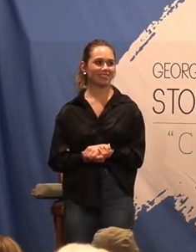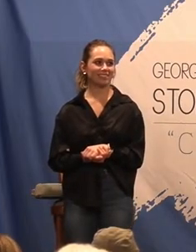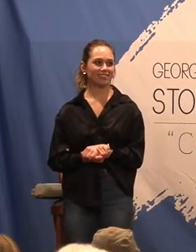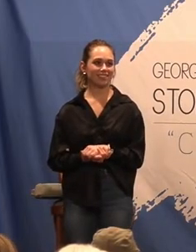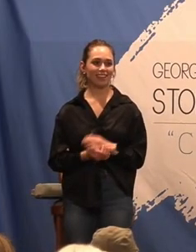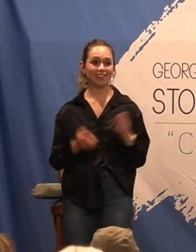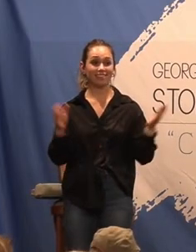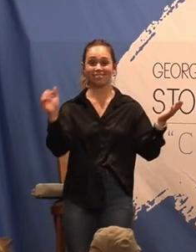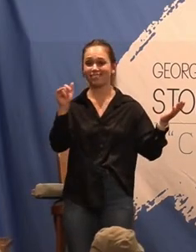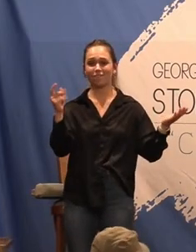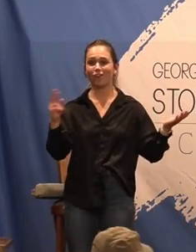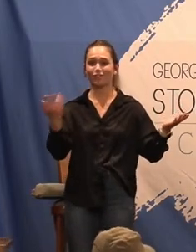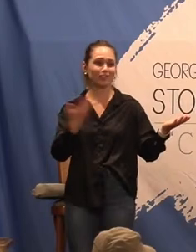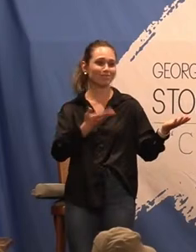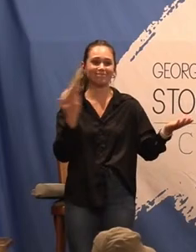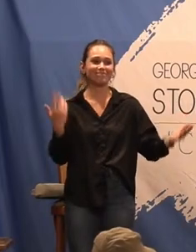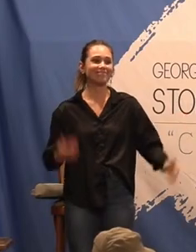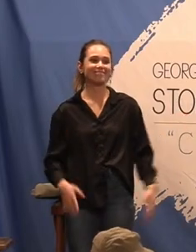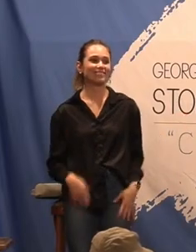And Rutherford.